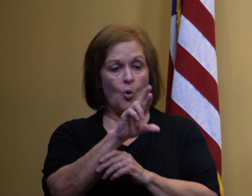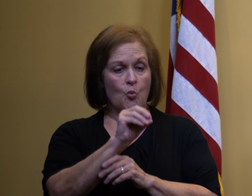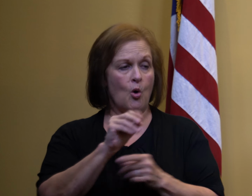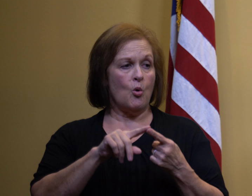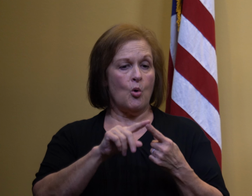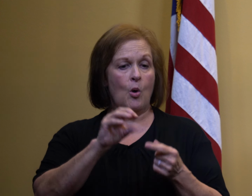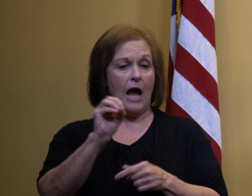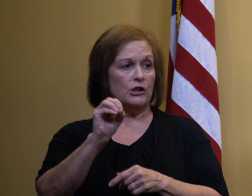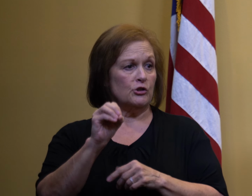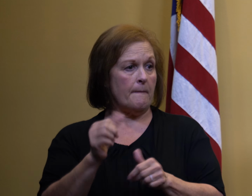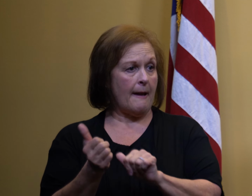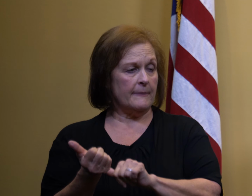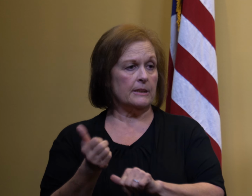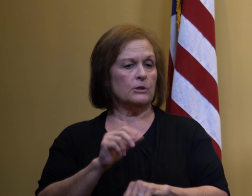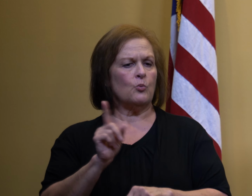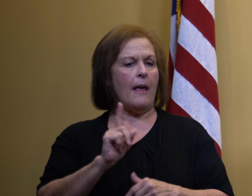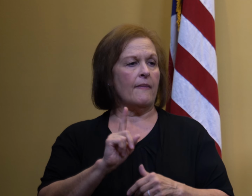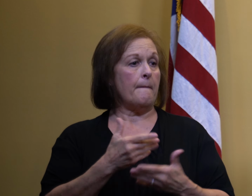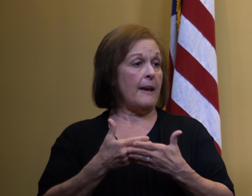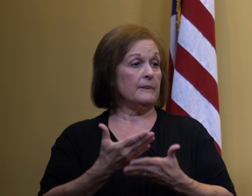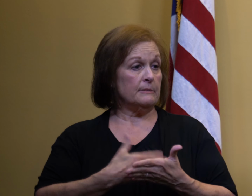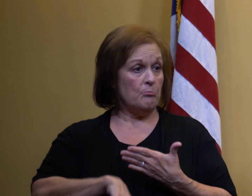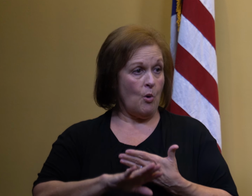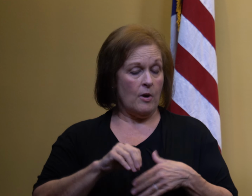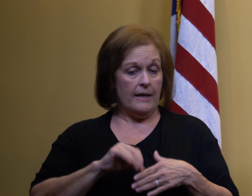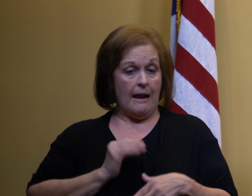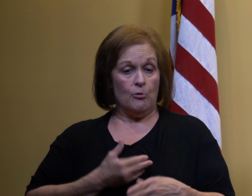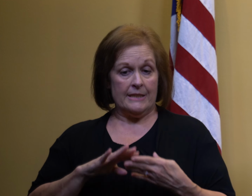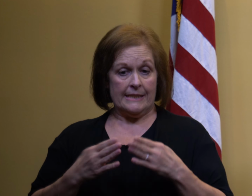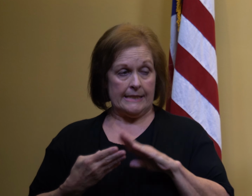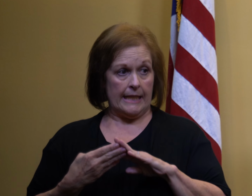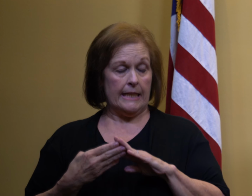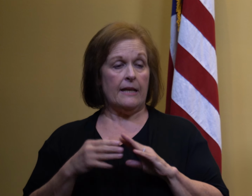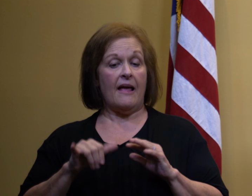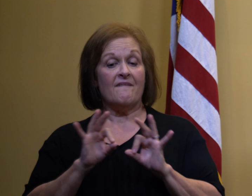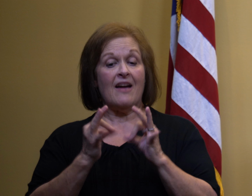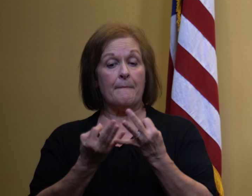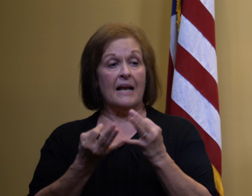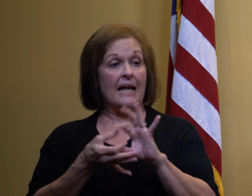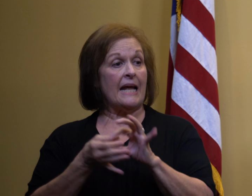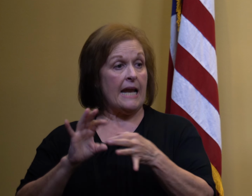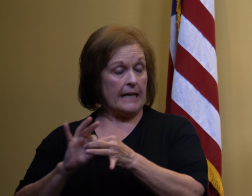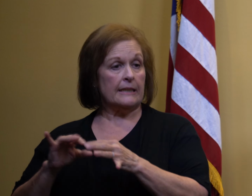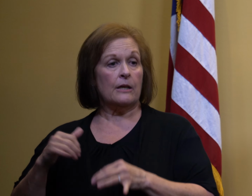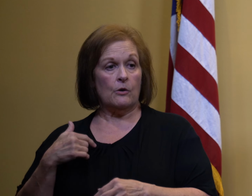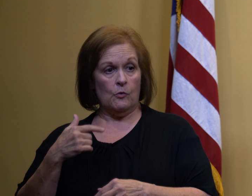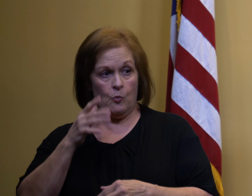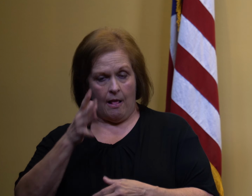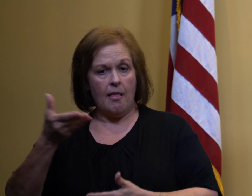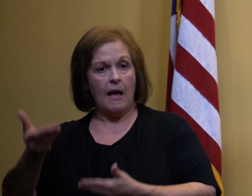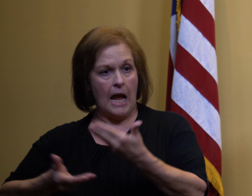as Ochsner Baptist, you know, where babies are born in our city. The Family Connects, yes, will be hiring